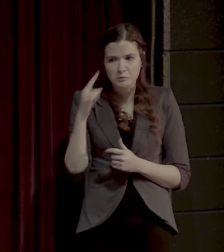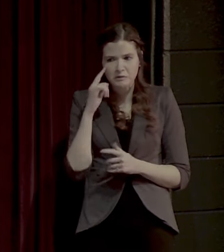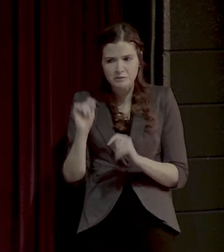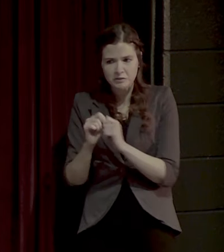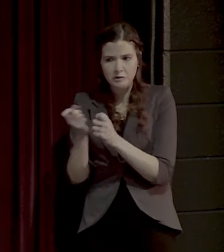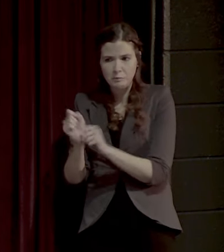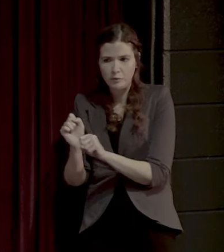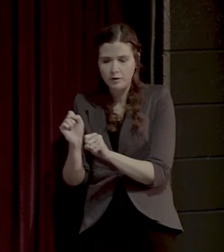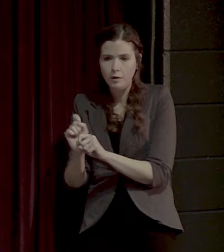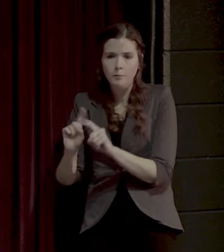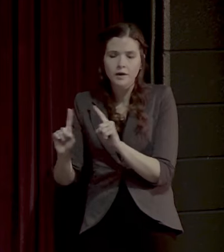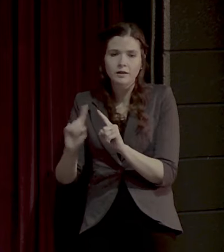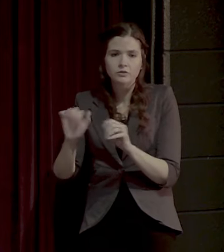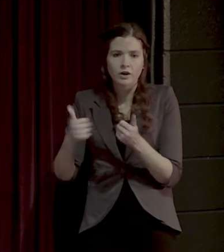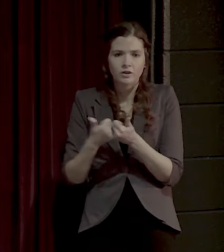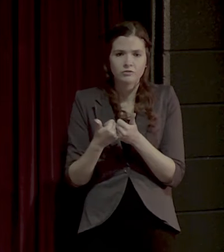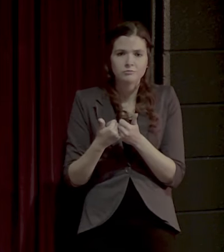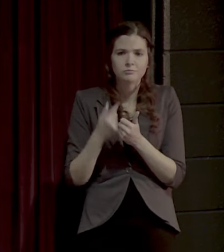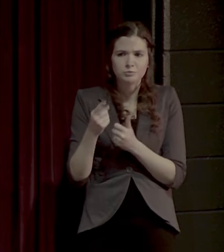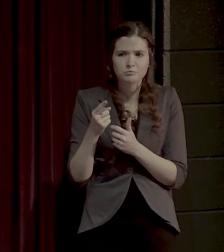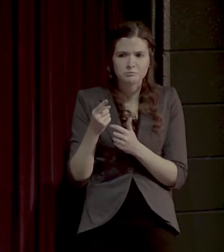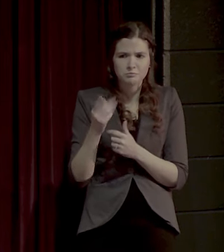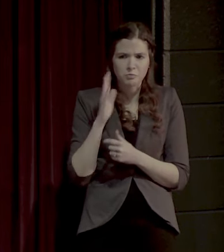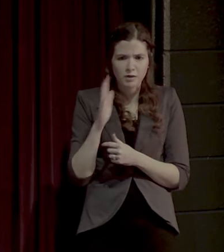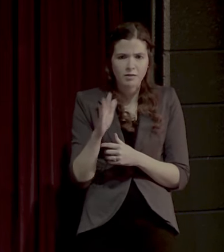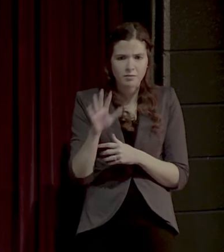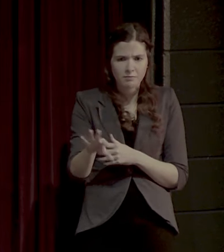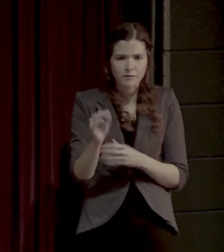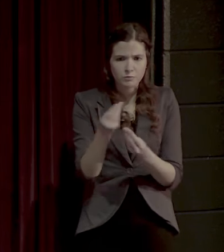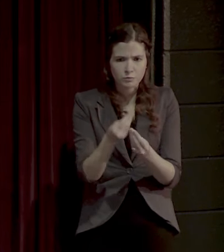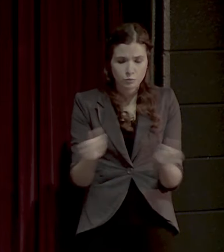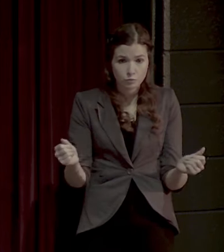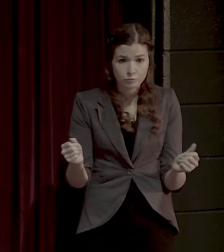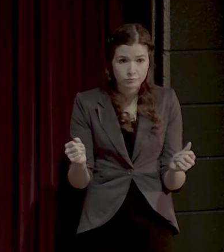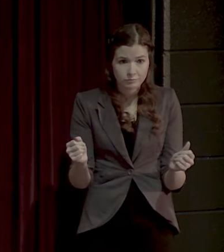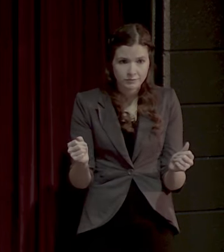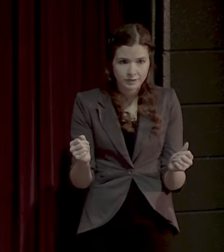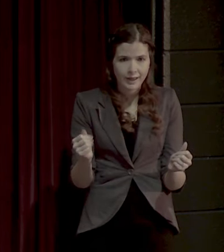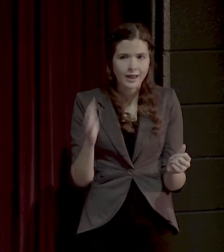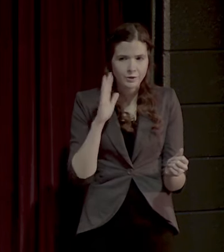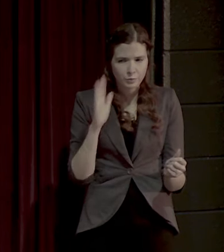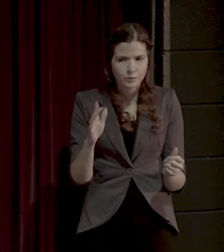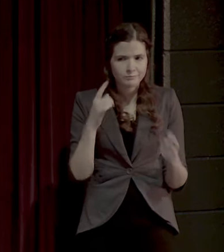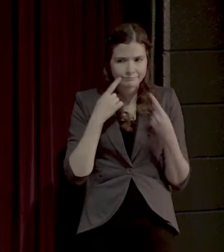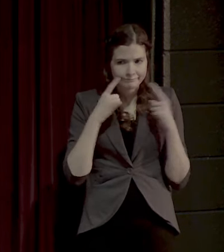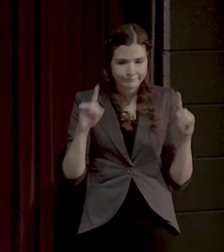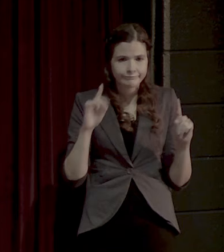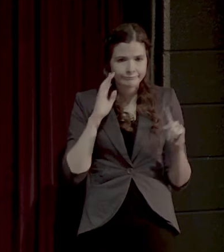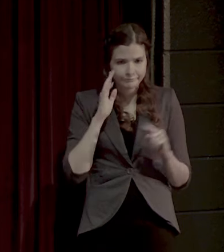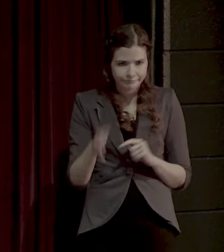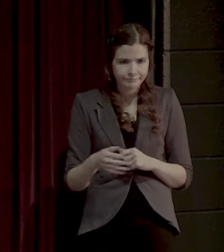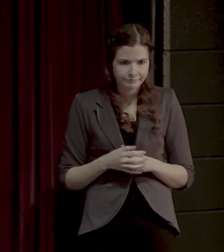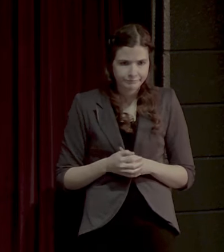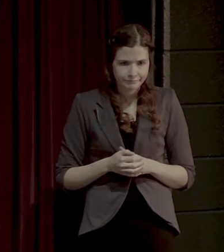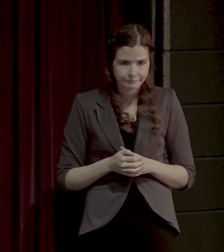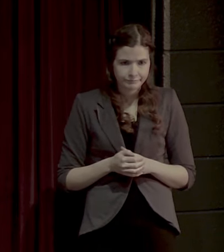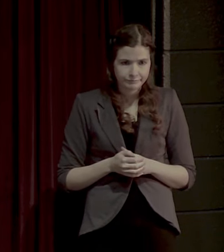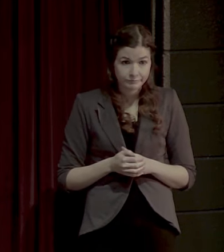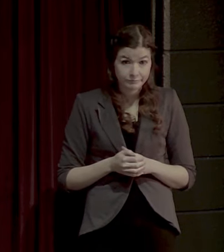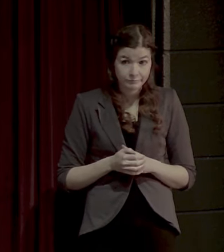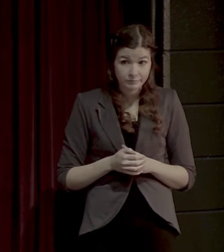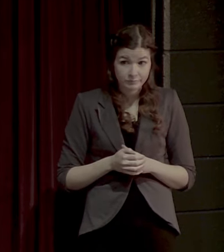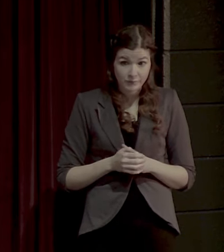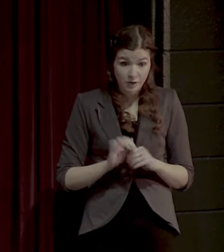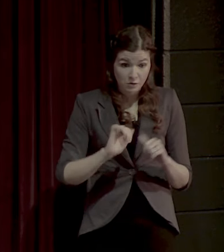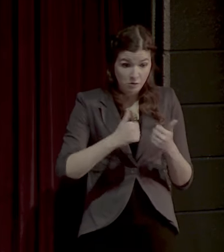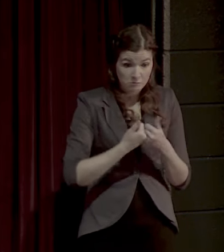but all challenges have a solution and each holds the promise of success. As you face these